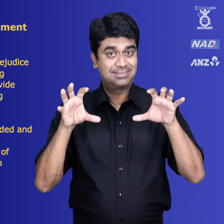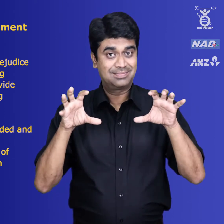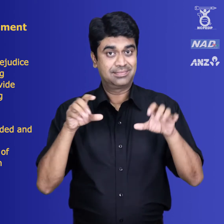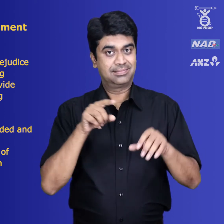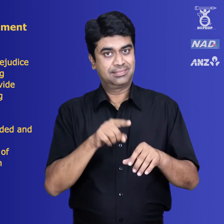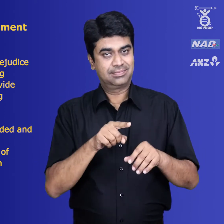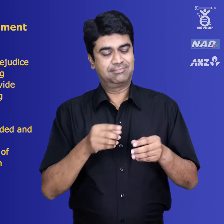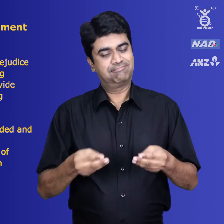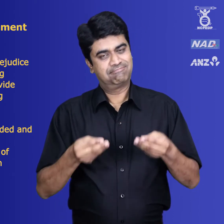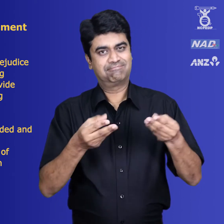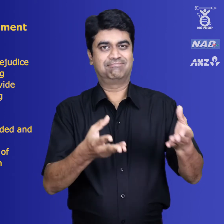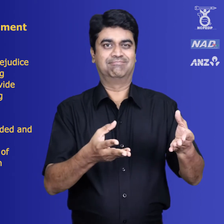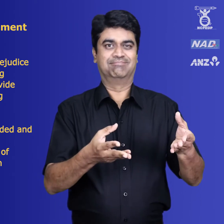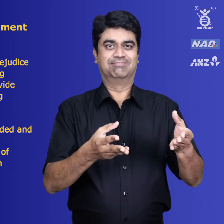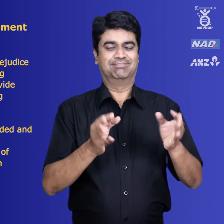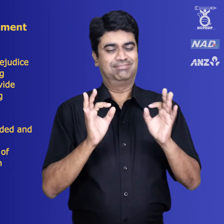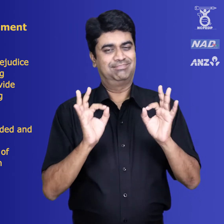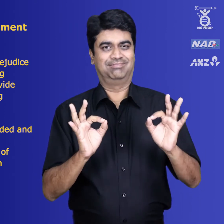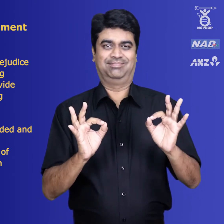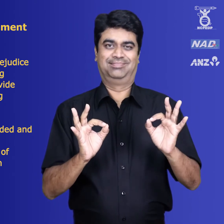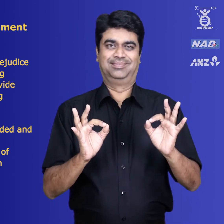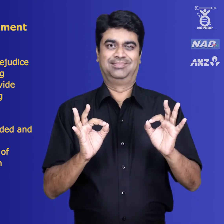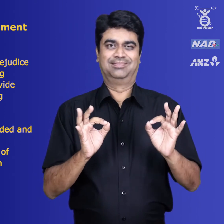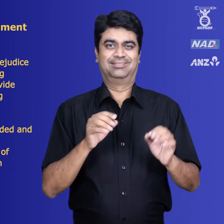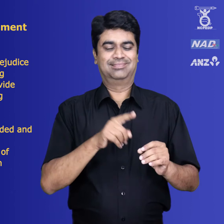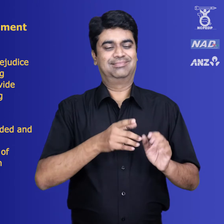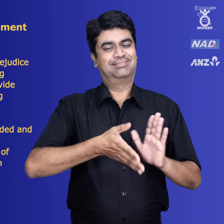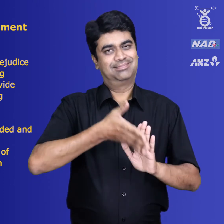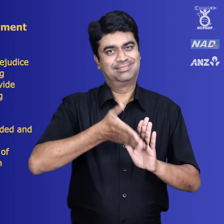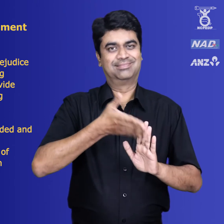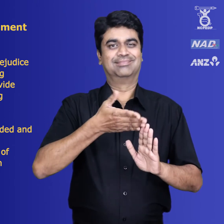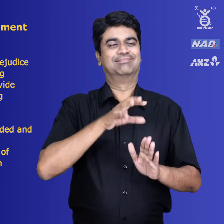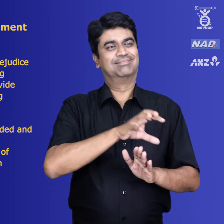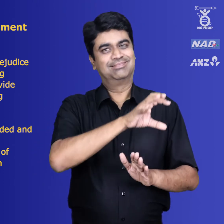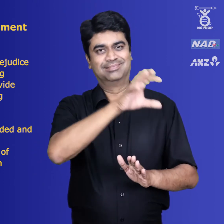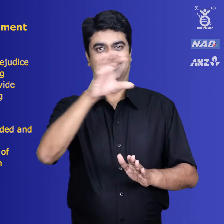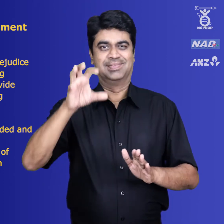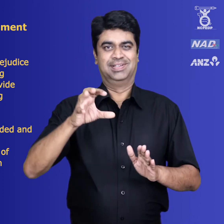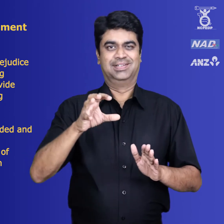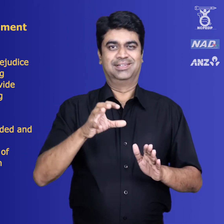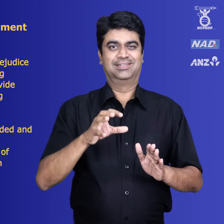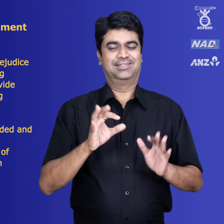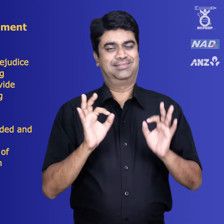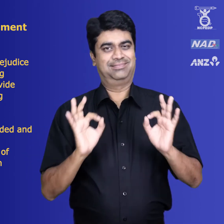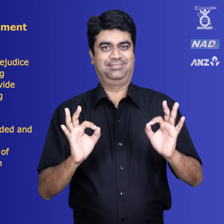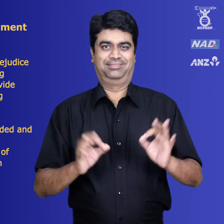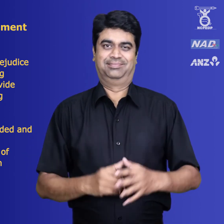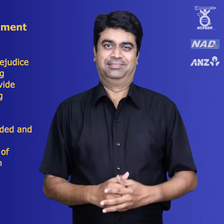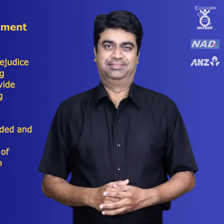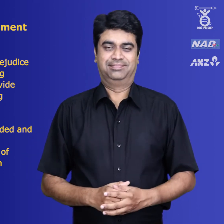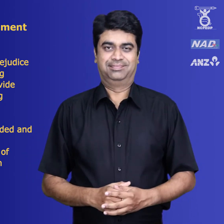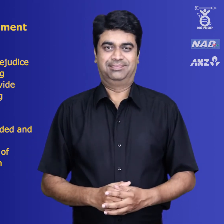of registration under subsection 3 of Section 51.